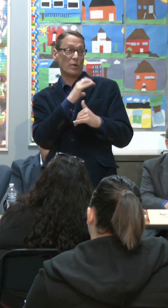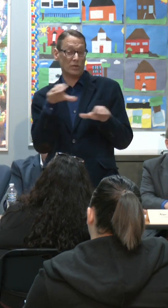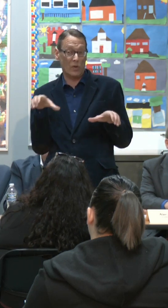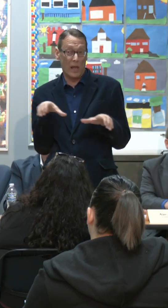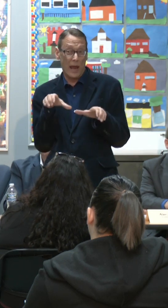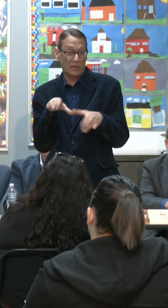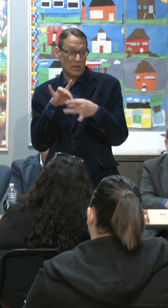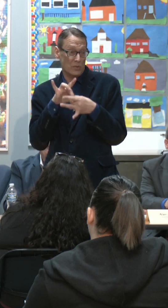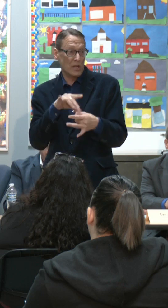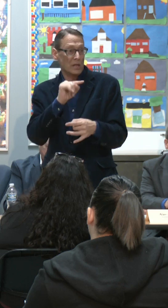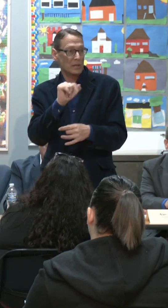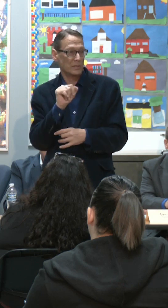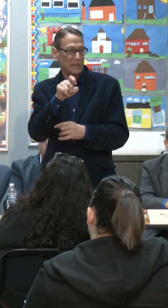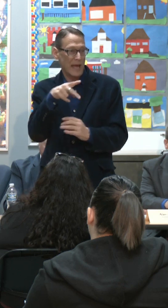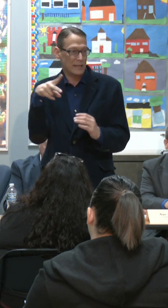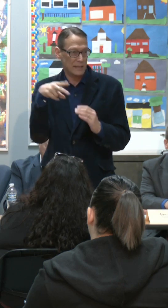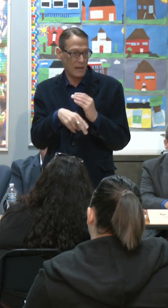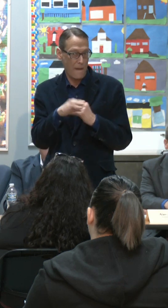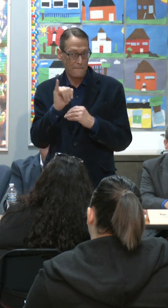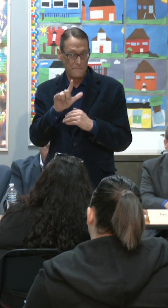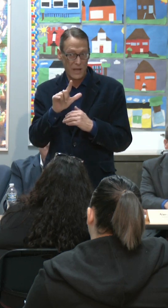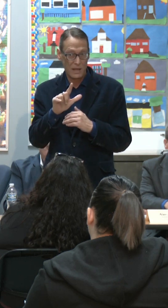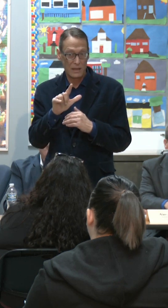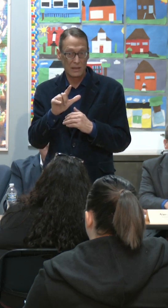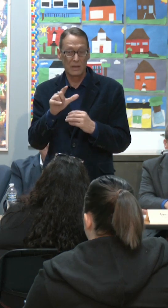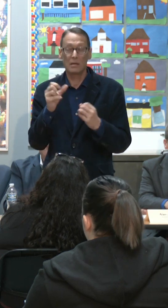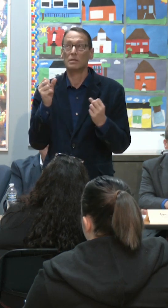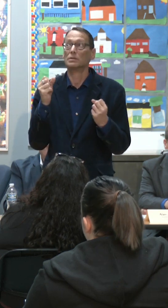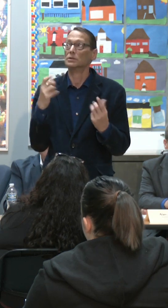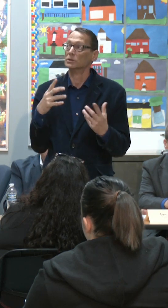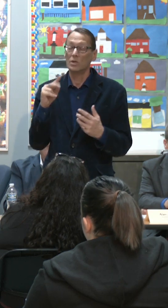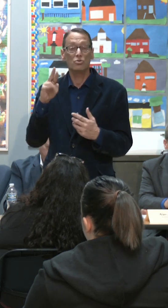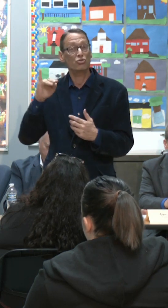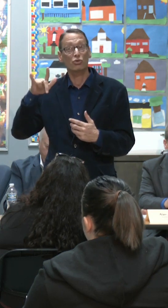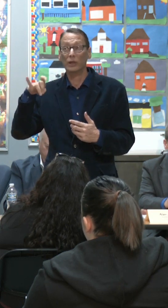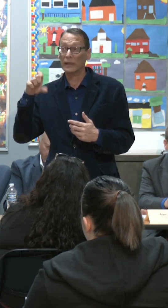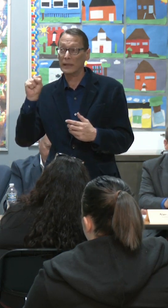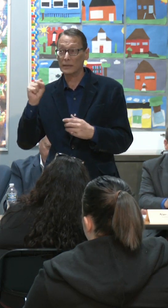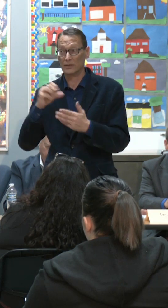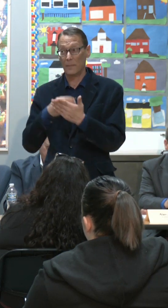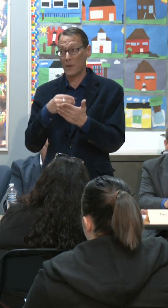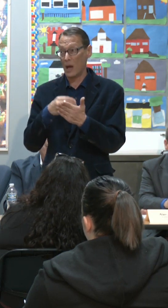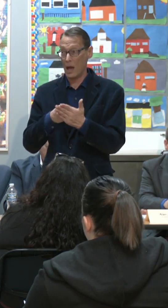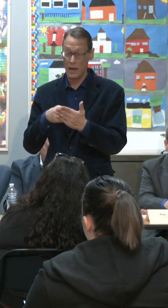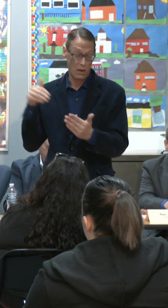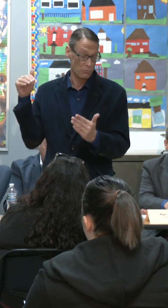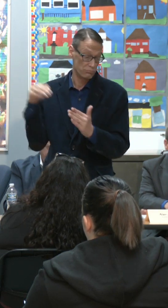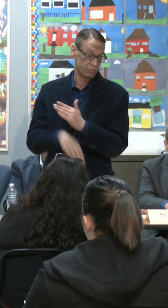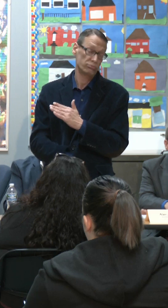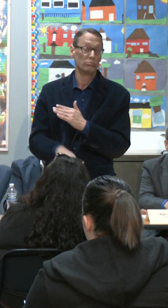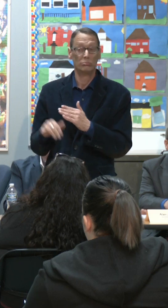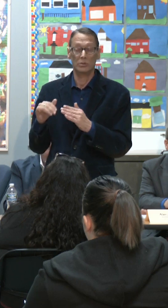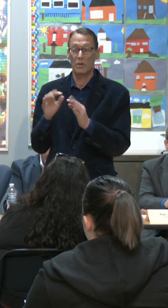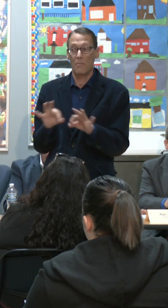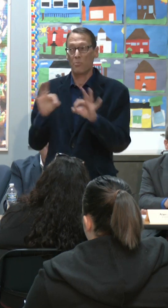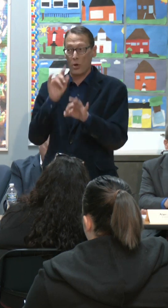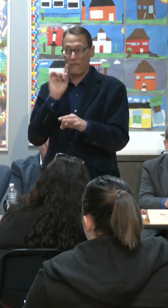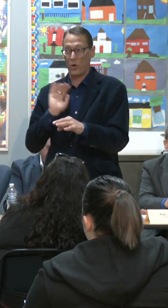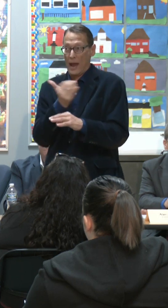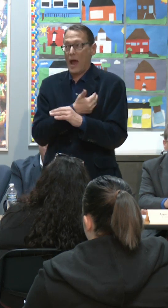as we've already seen with our International Institute having to lay off tons of people, tariffs